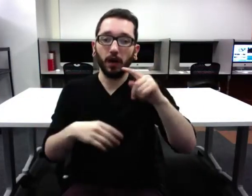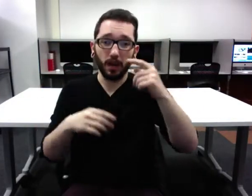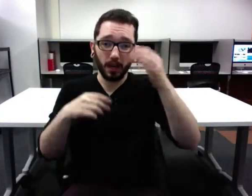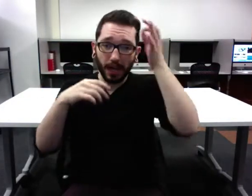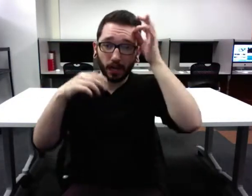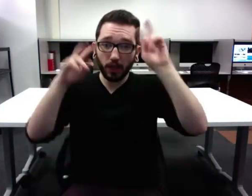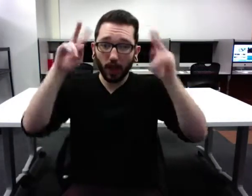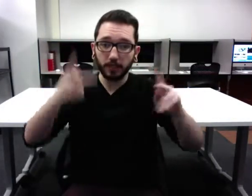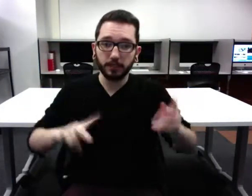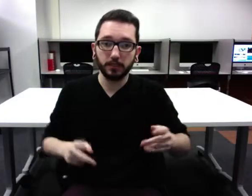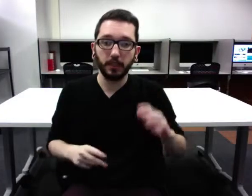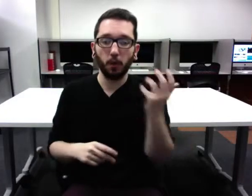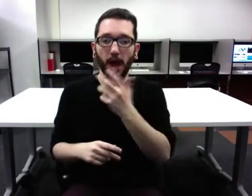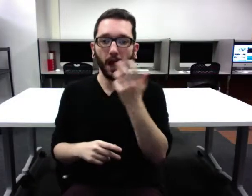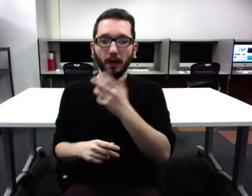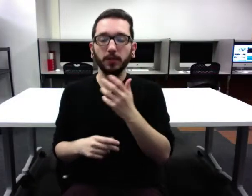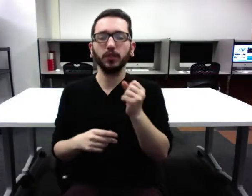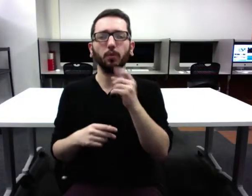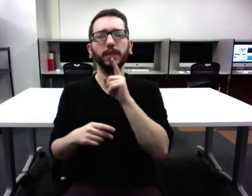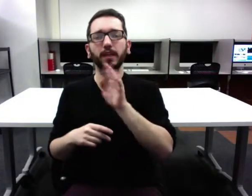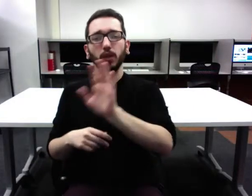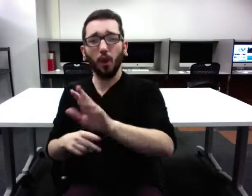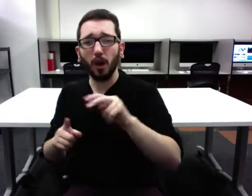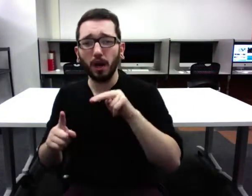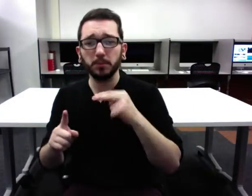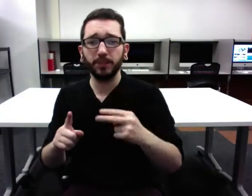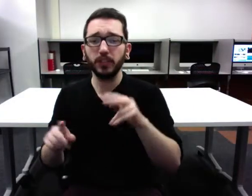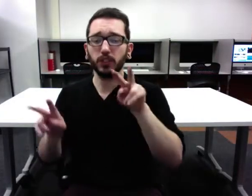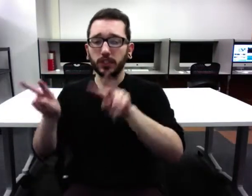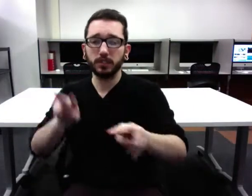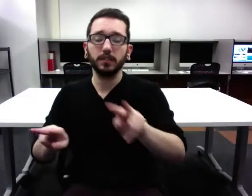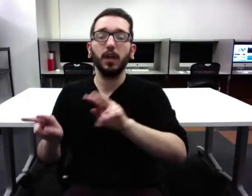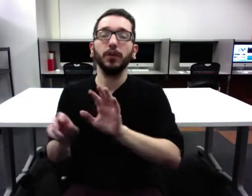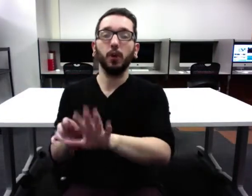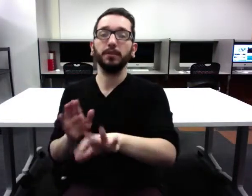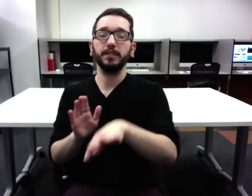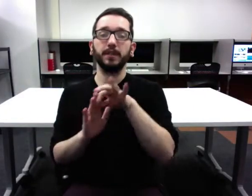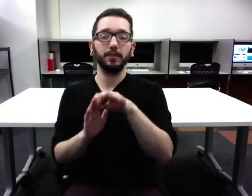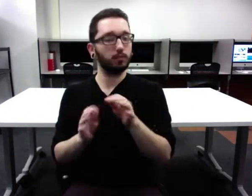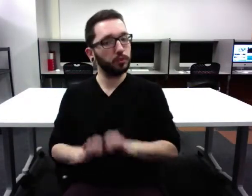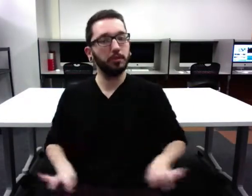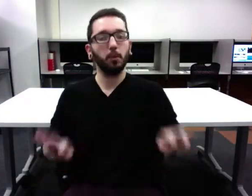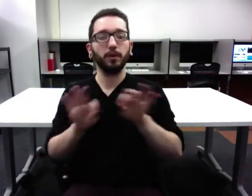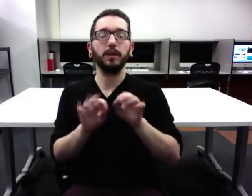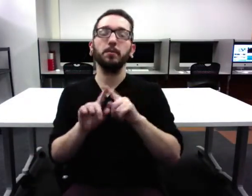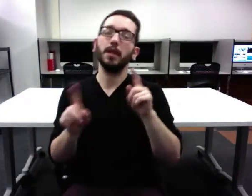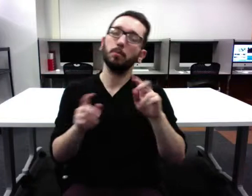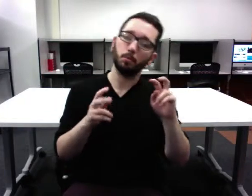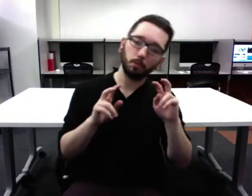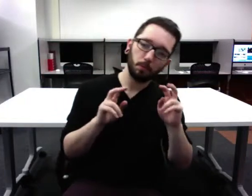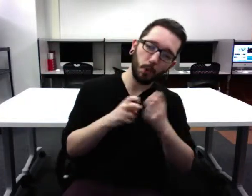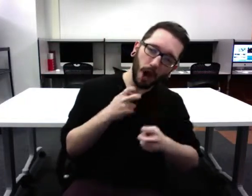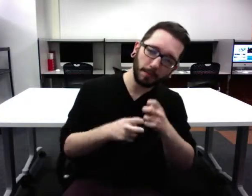your observations, your discoveries are as important as others, but the problem is anecdotes do not create